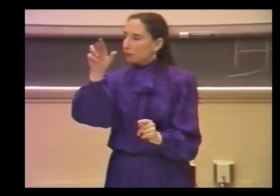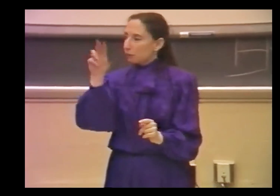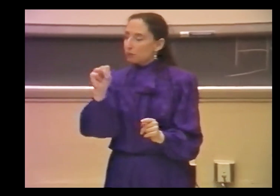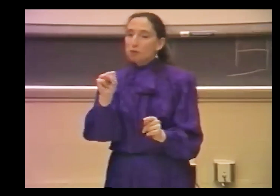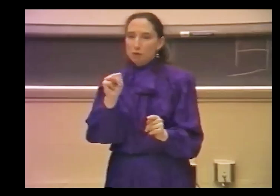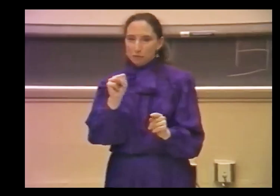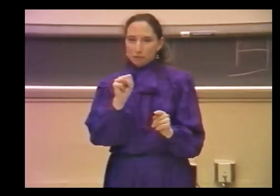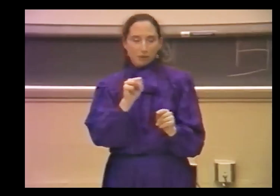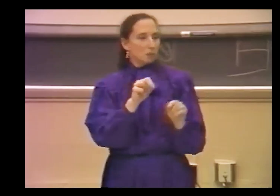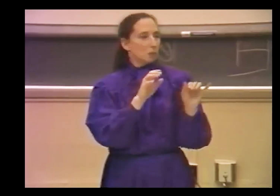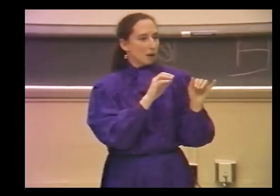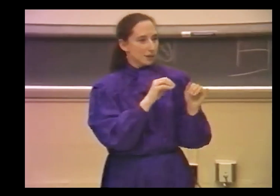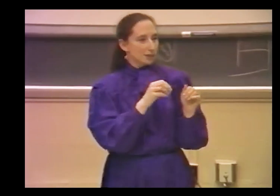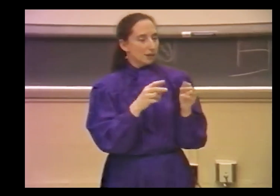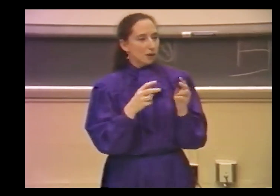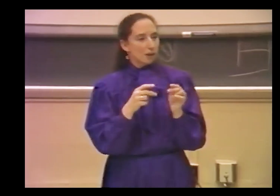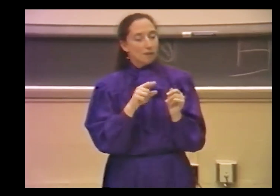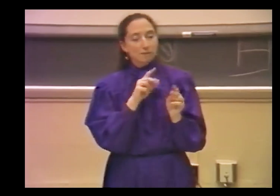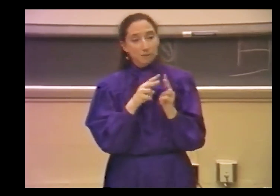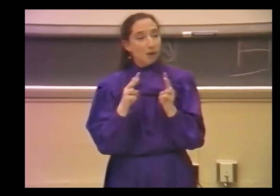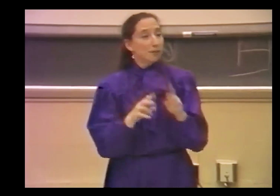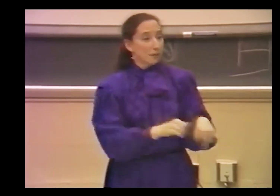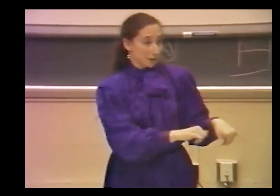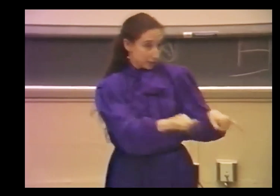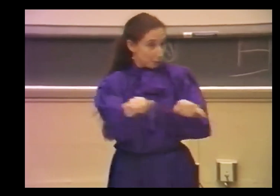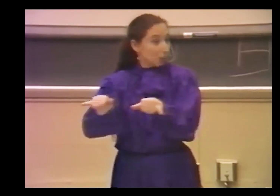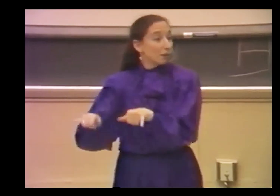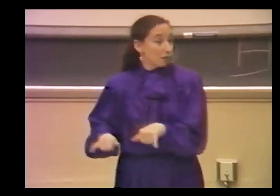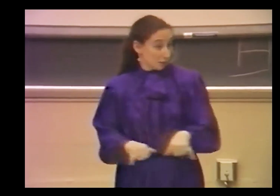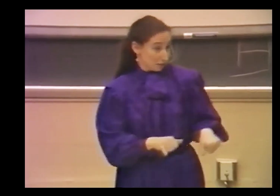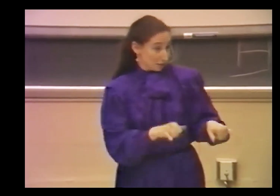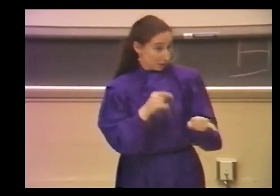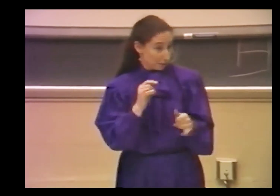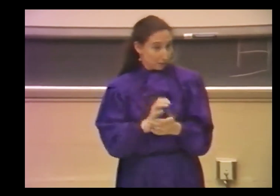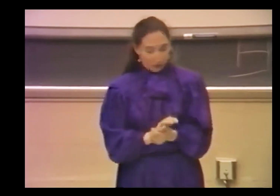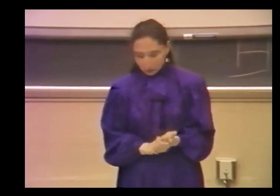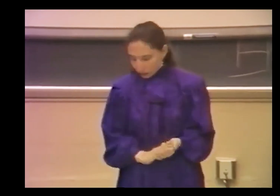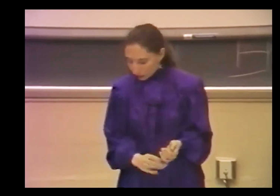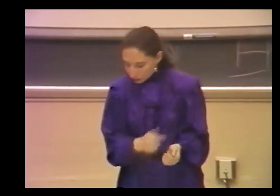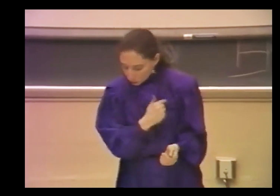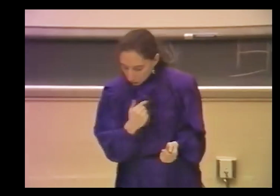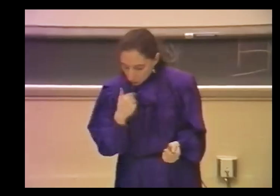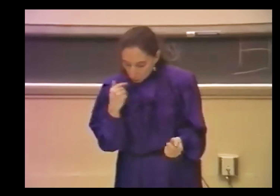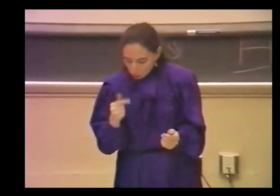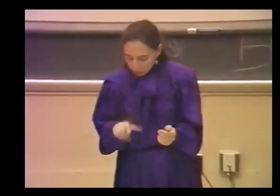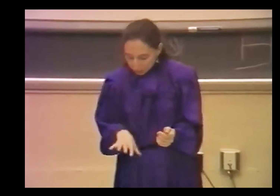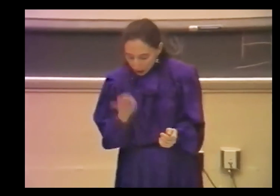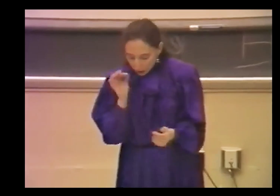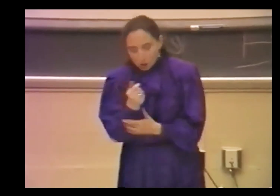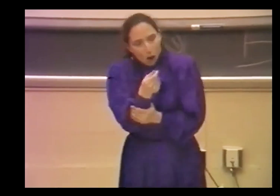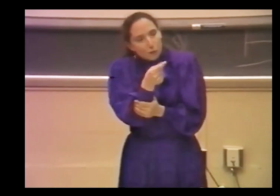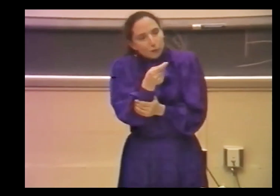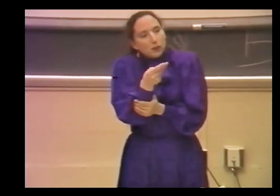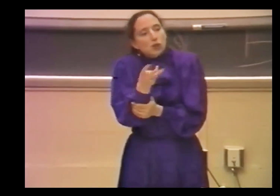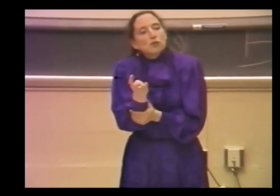the form was very, very similar. Okay. We found a